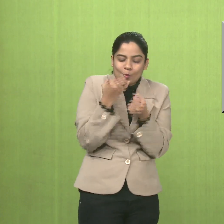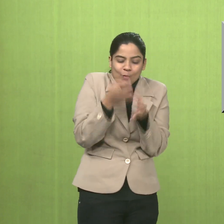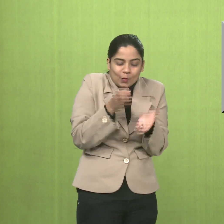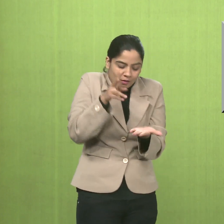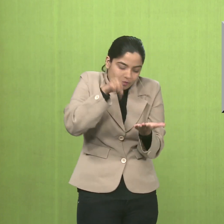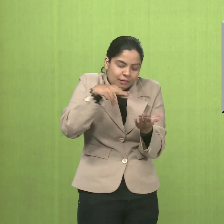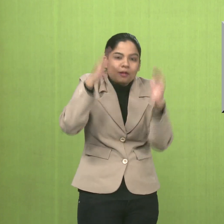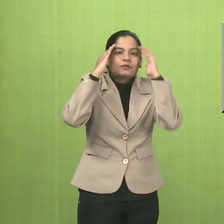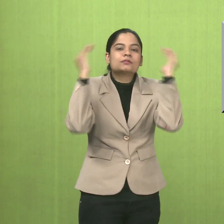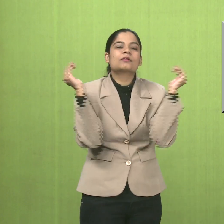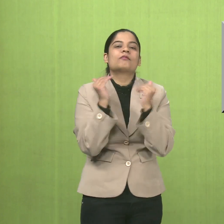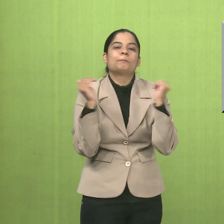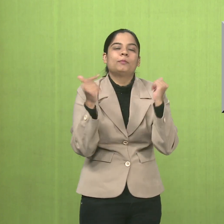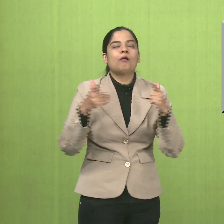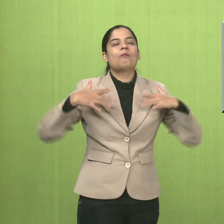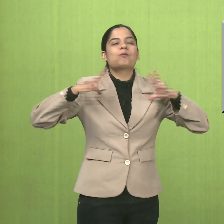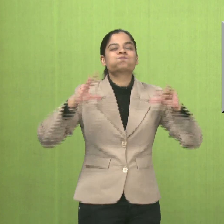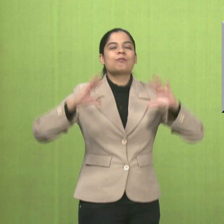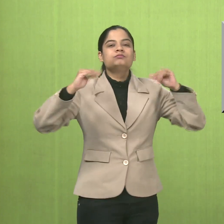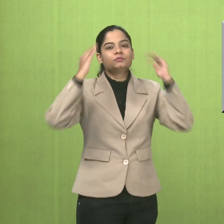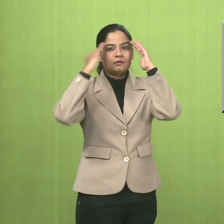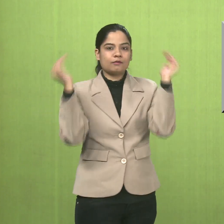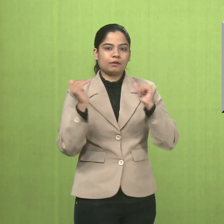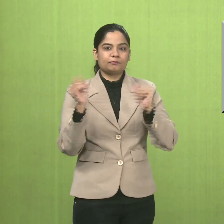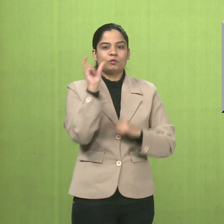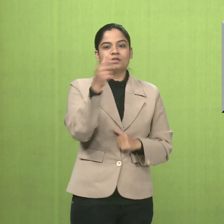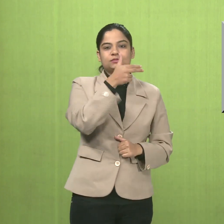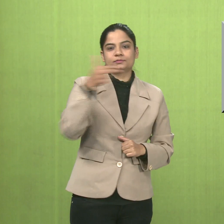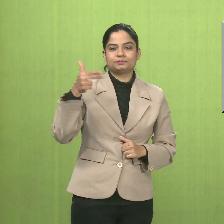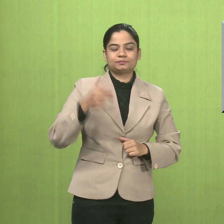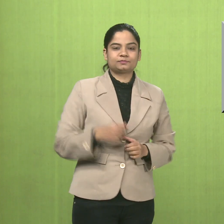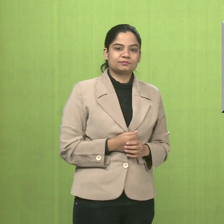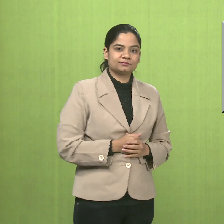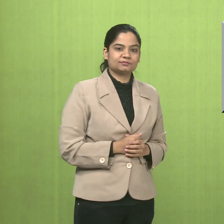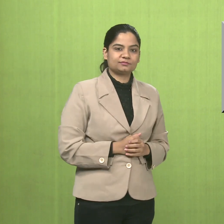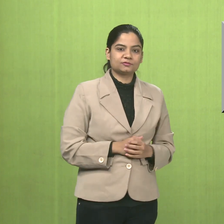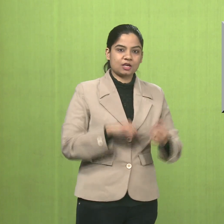is warm, and she's sitting in a comfortable position. So that's comfort.